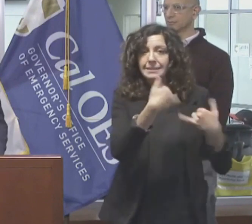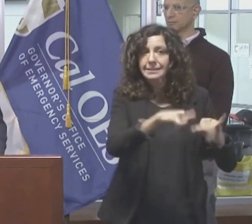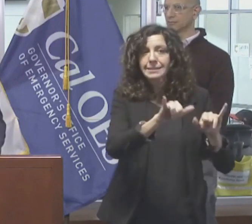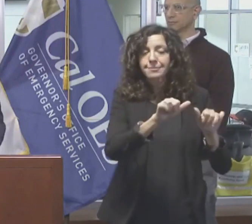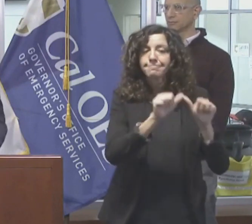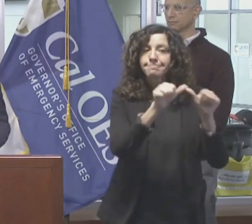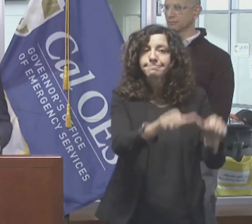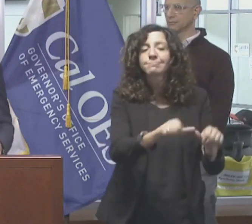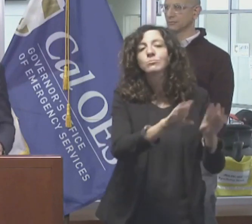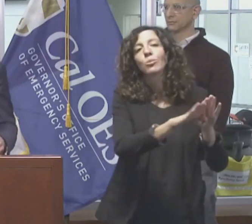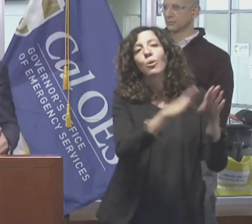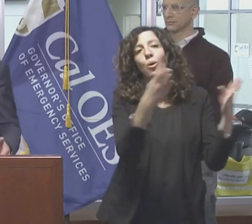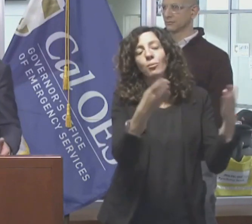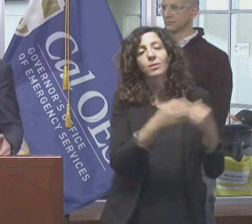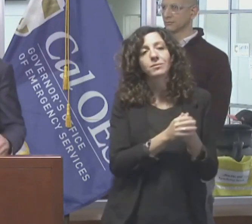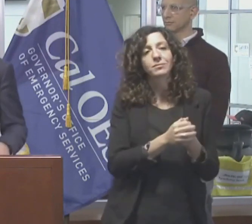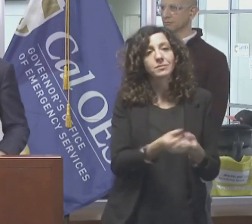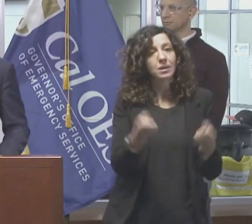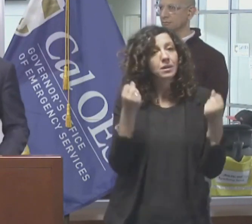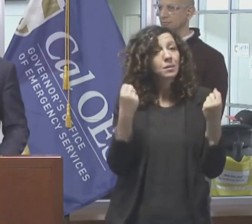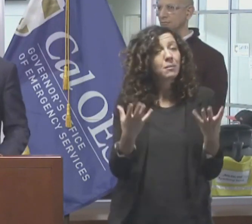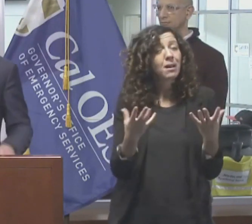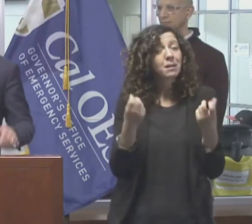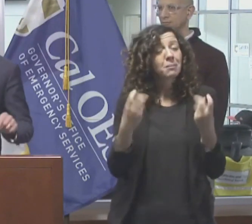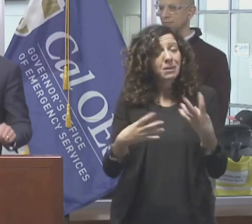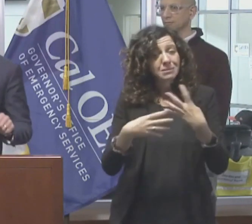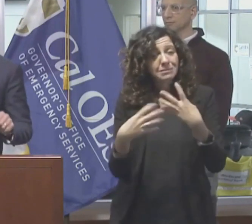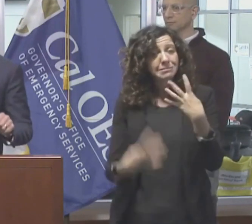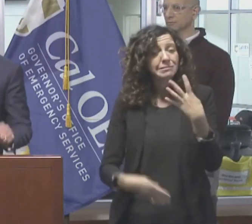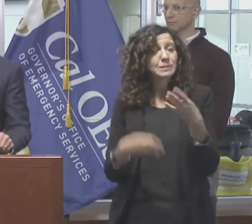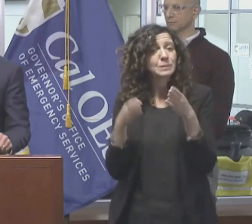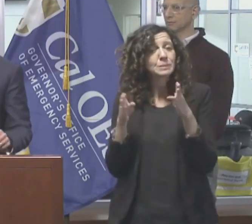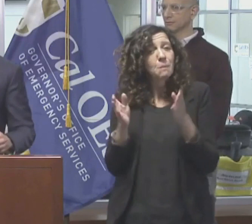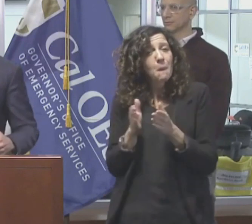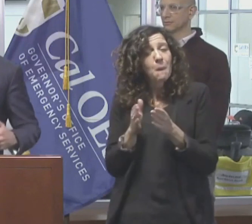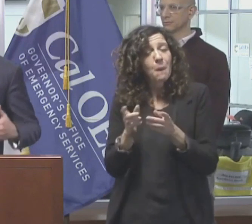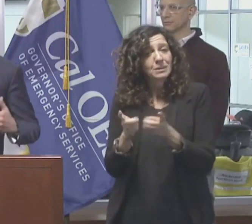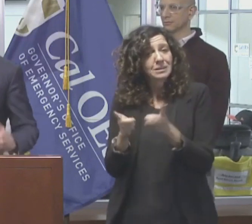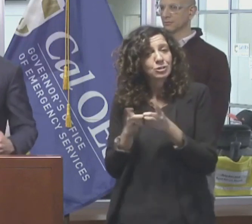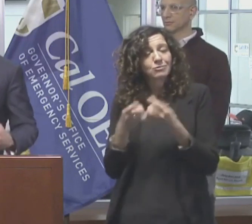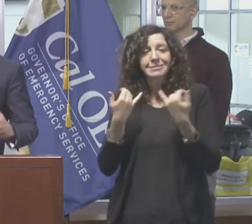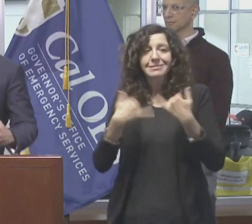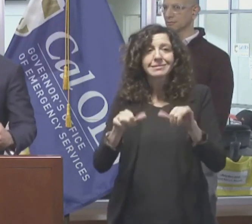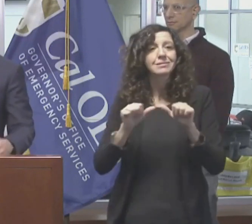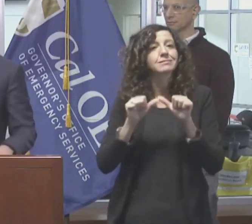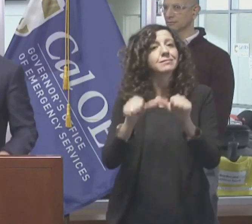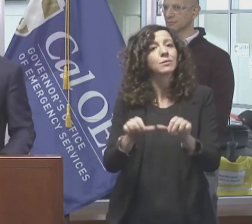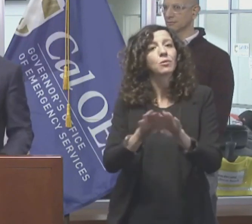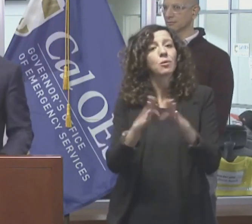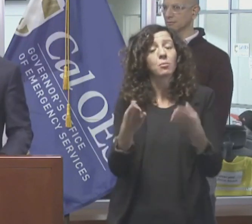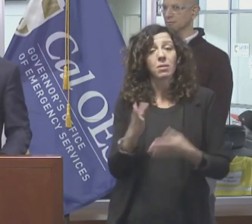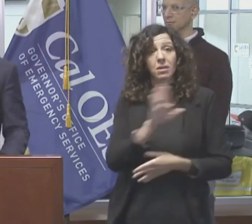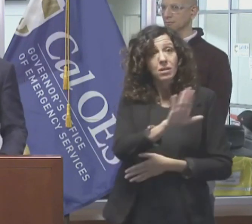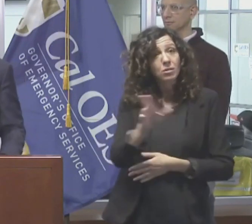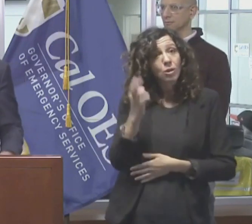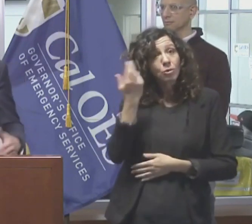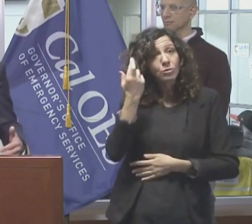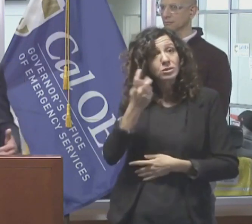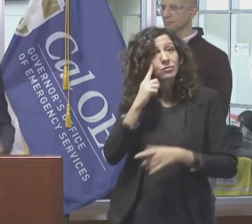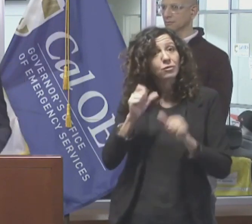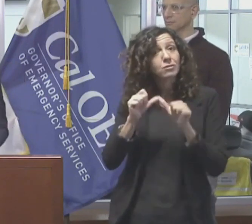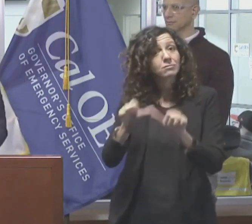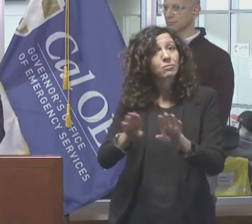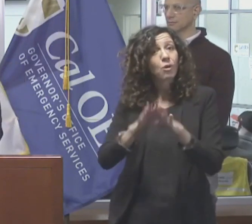open. Many smaller districts remain open, and for reasons that are perfectly understandable. And this